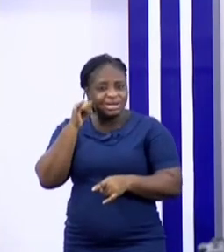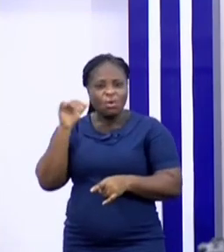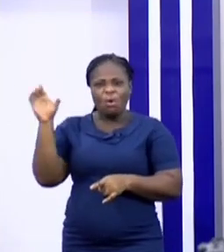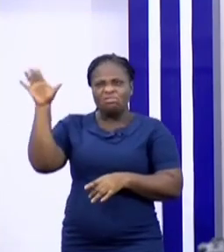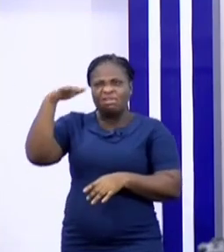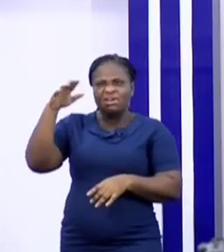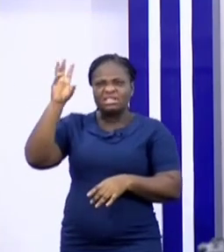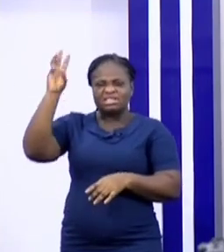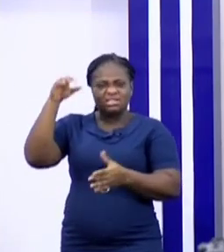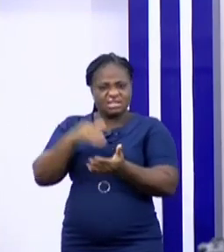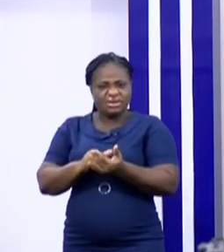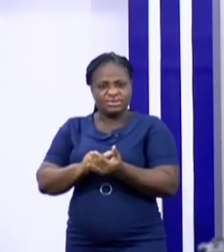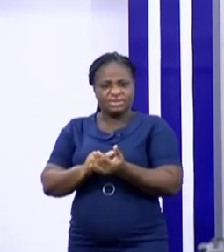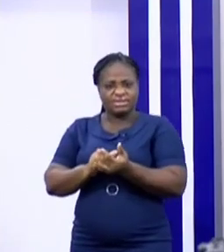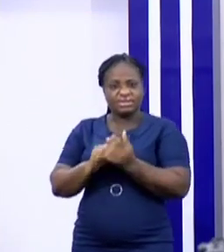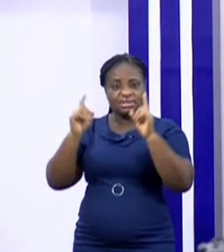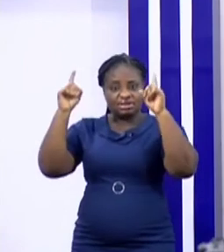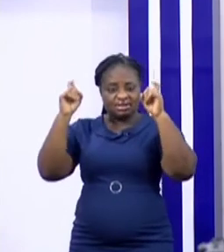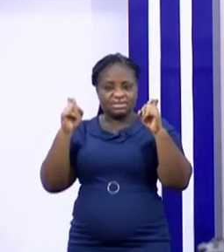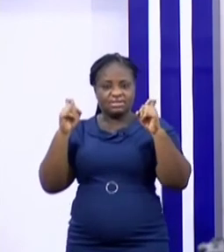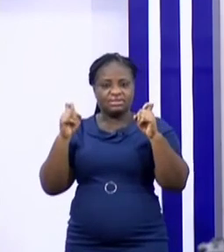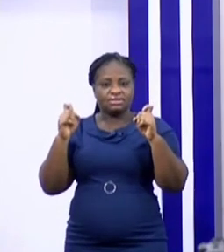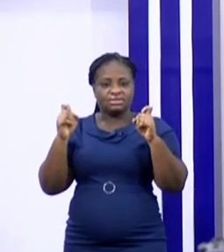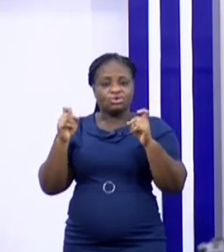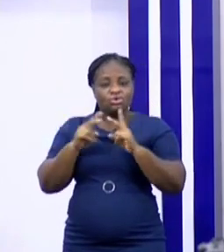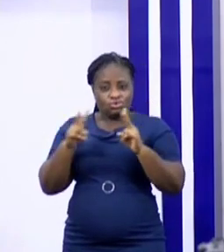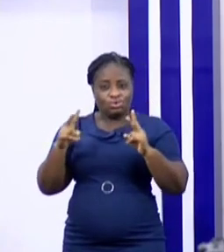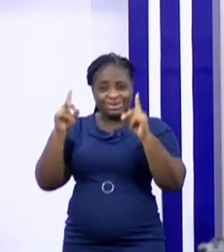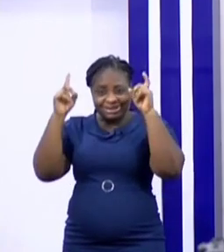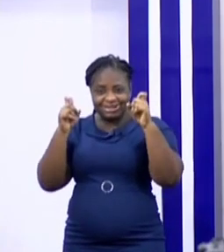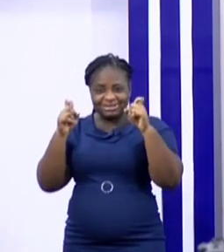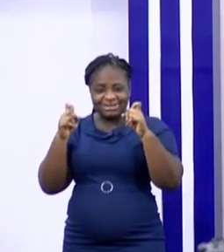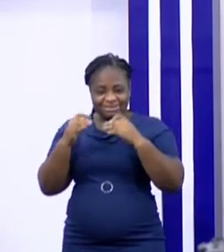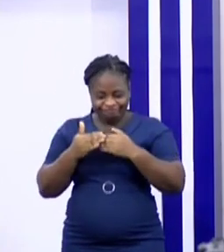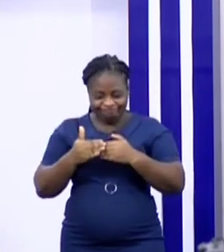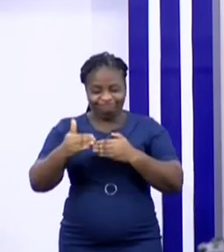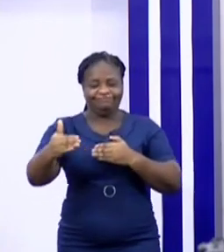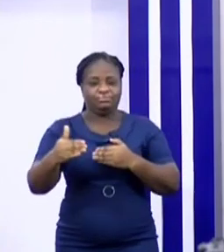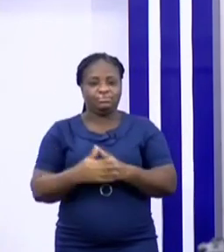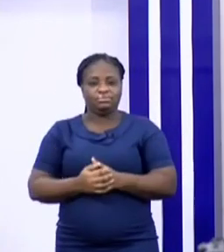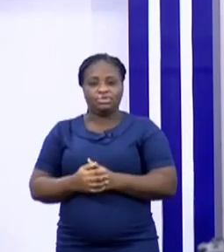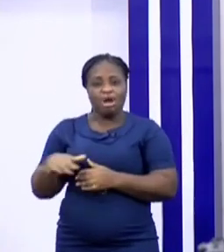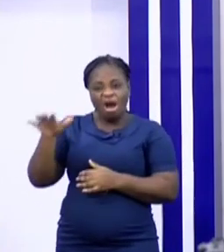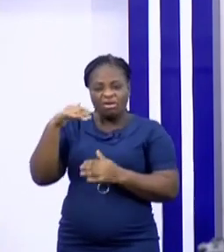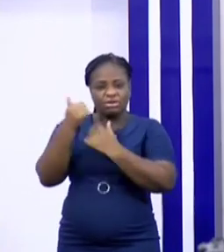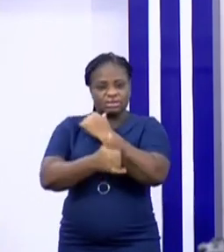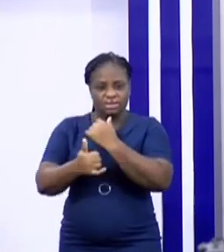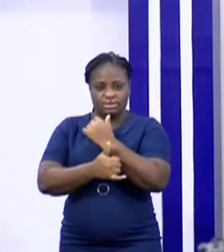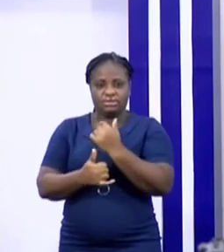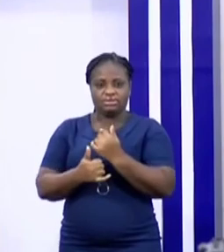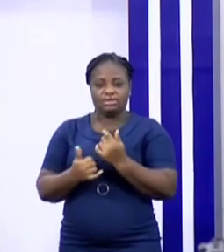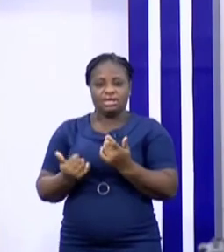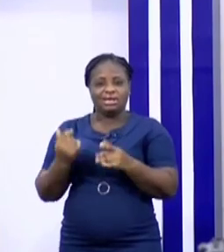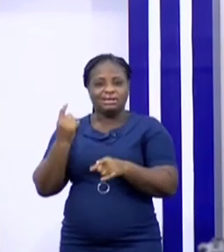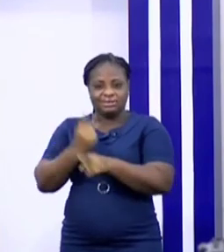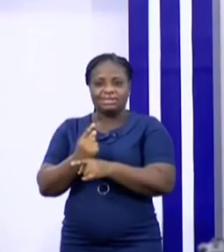6,000 samples have been taken for testing. So testing currently ongoing across the country. That's at 6 p.m.